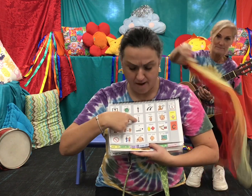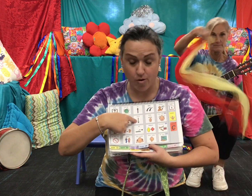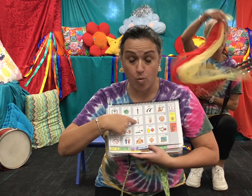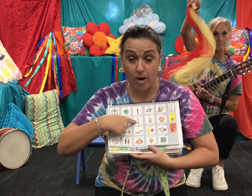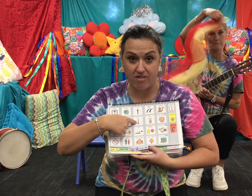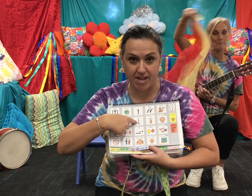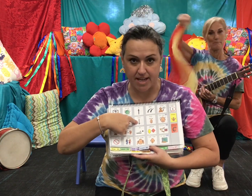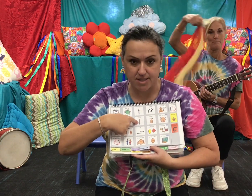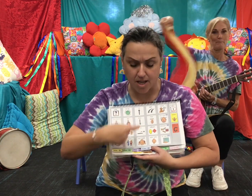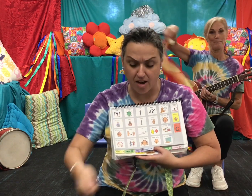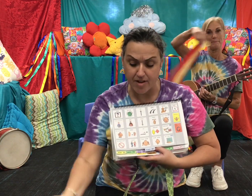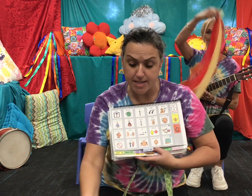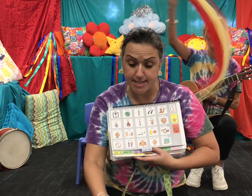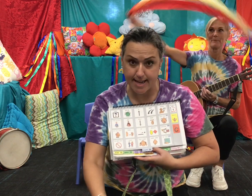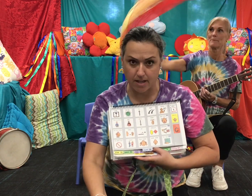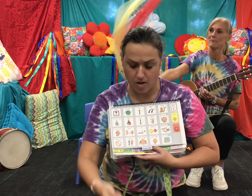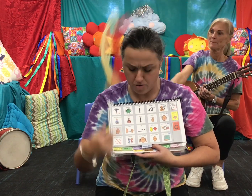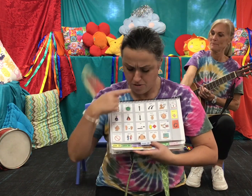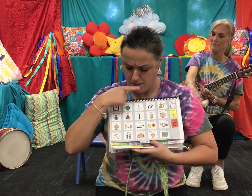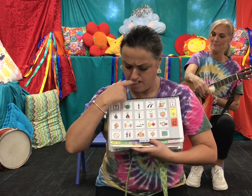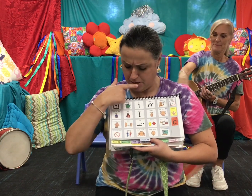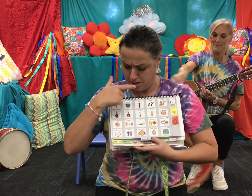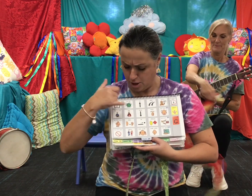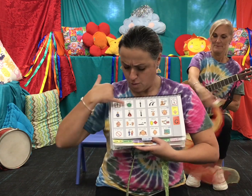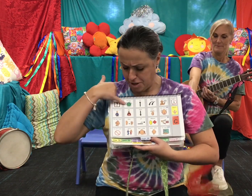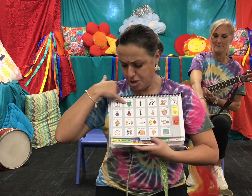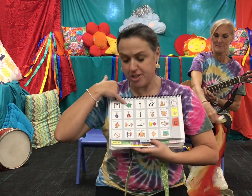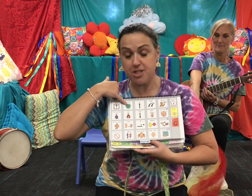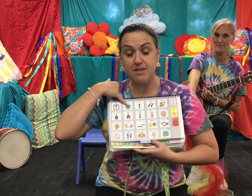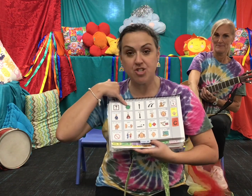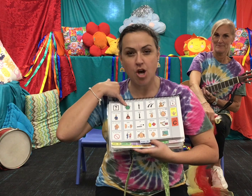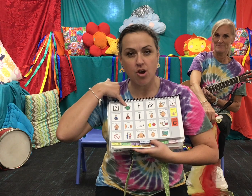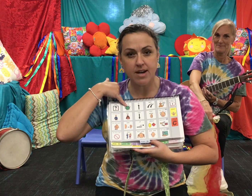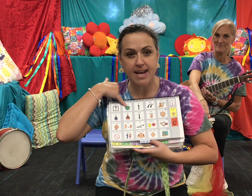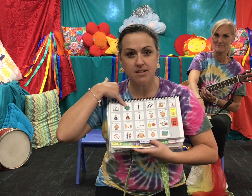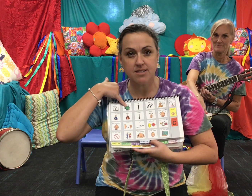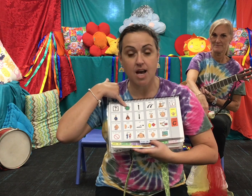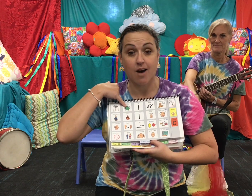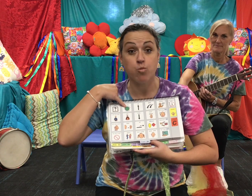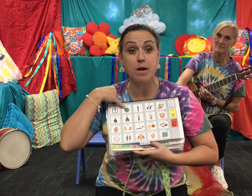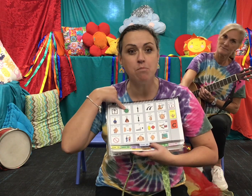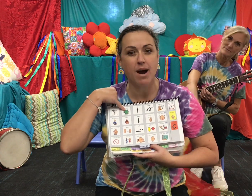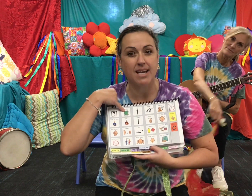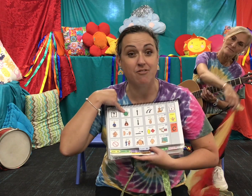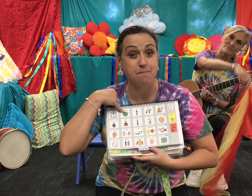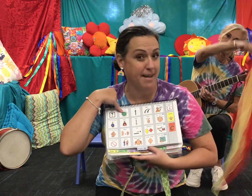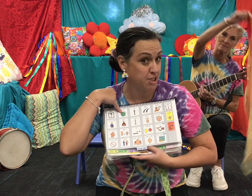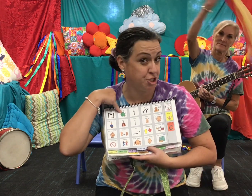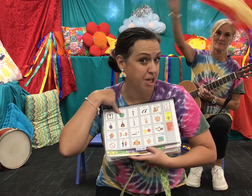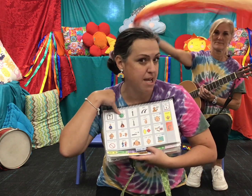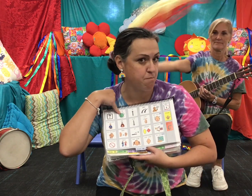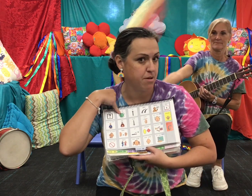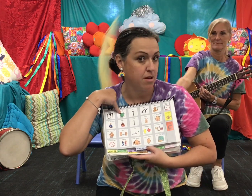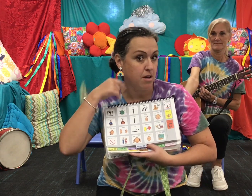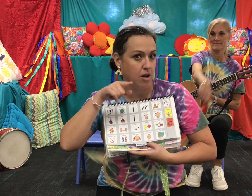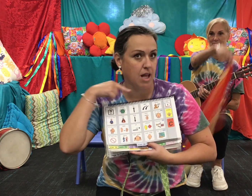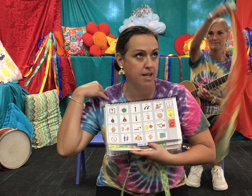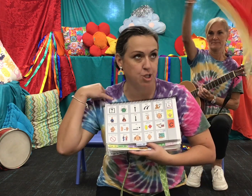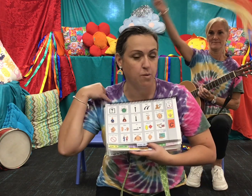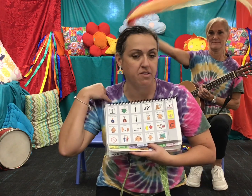or waving our scarf down low. We're going to be turning our scarf. We might even make a shape. I'll ask you at the